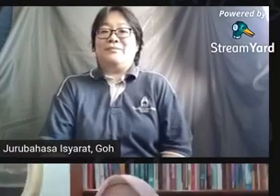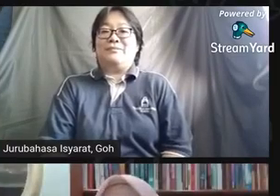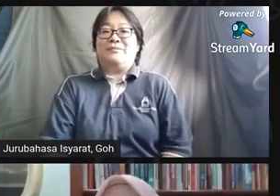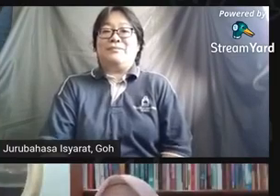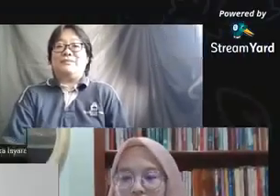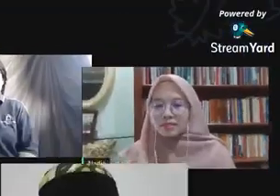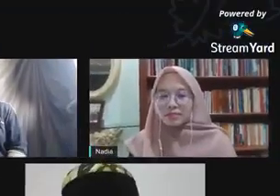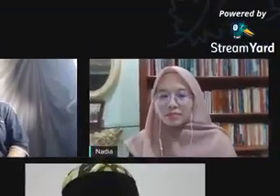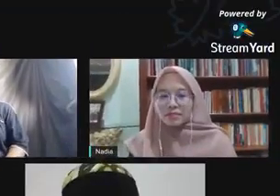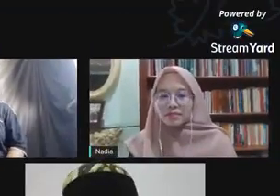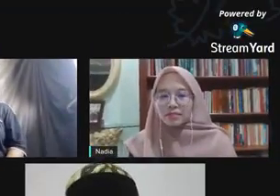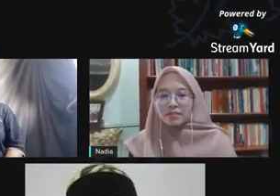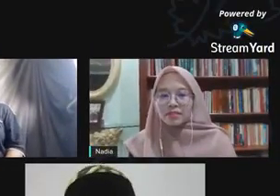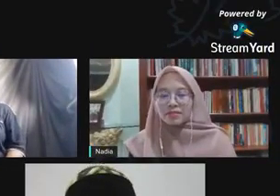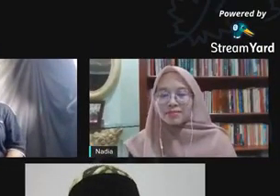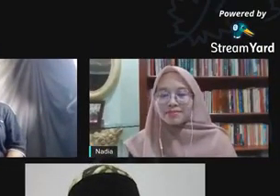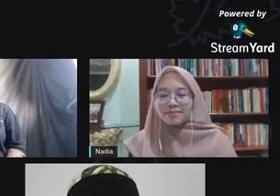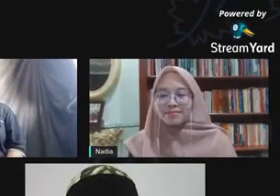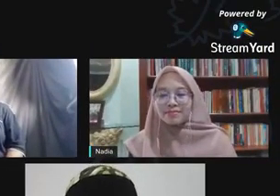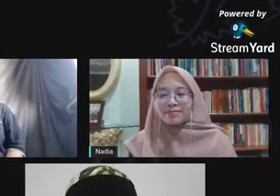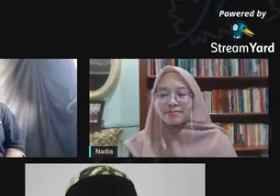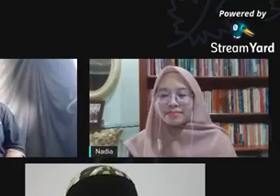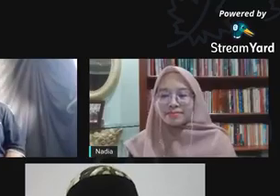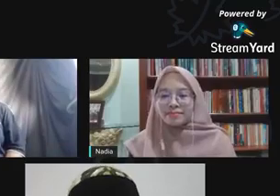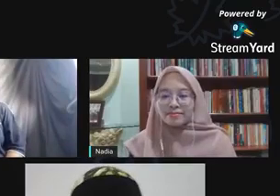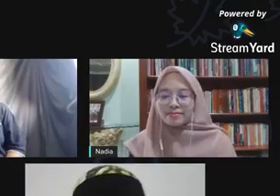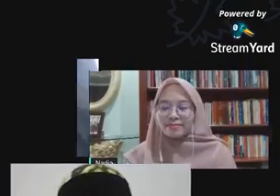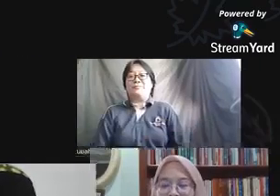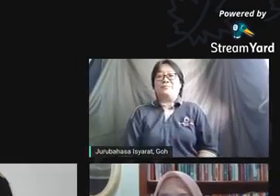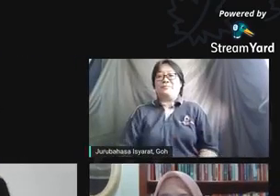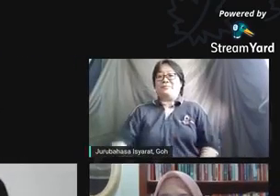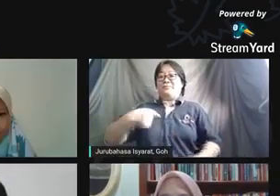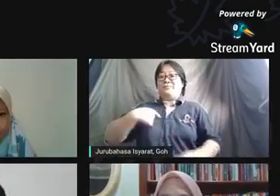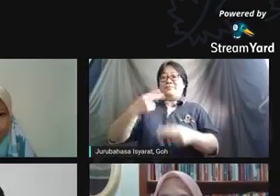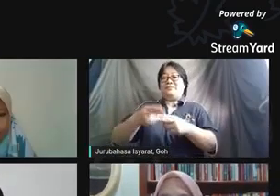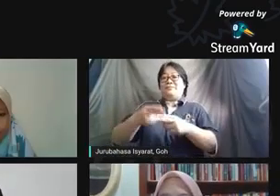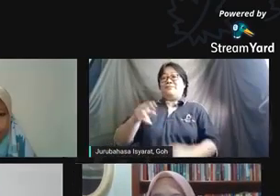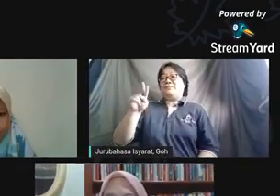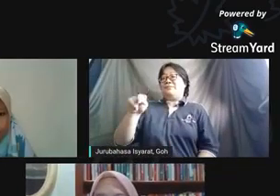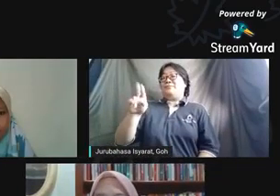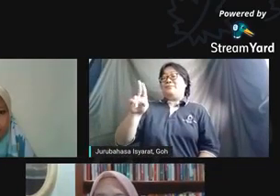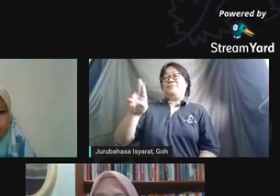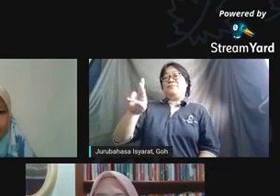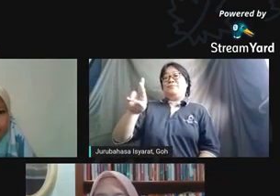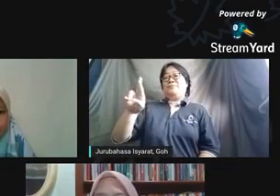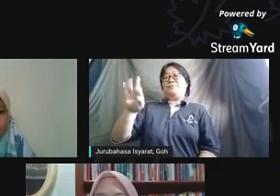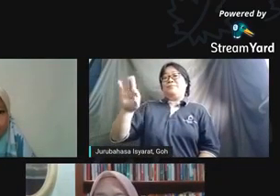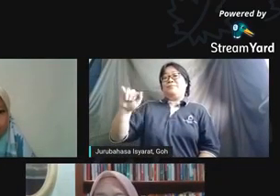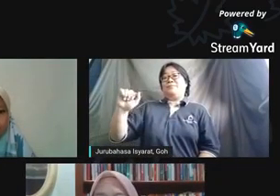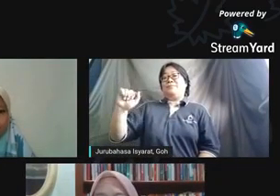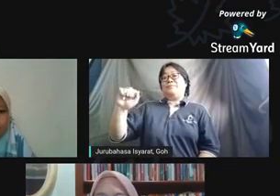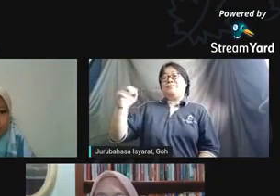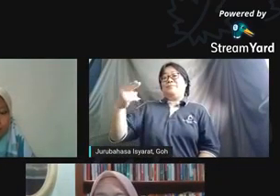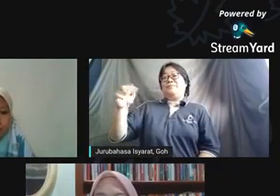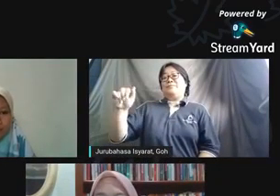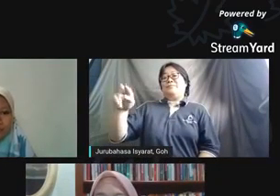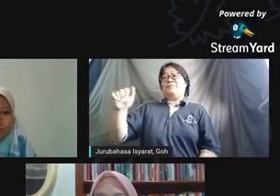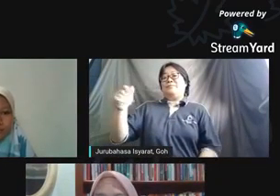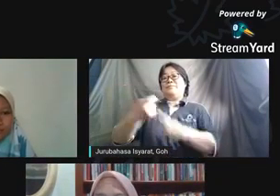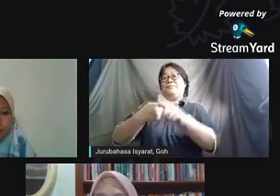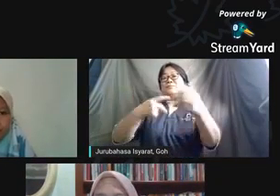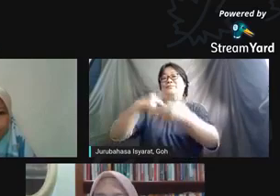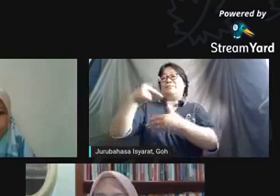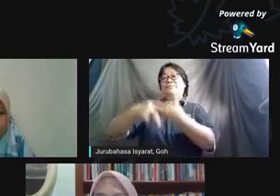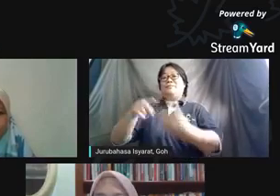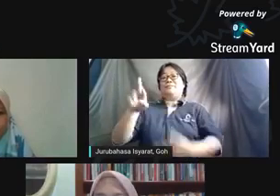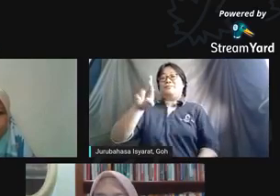Assalamualaikum warahmatullahi wabarakatuh. Saya Nurul Huda Farhana from program ARCOM